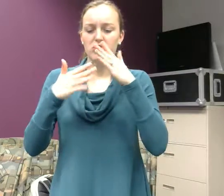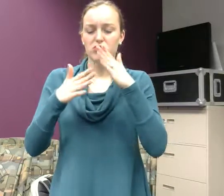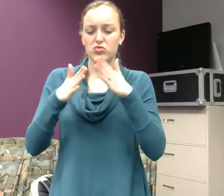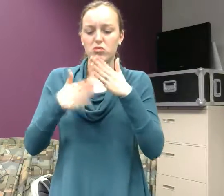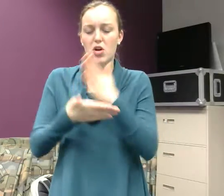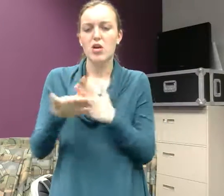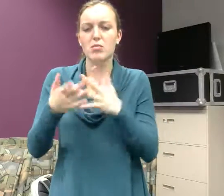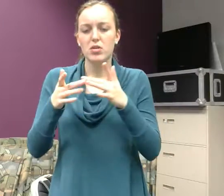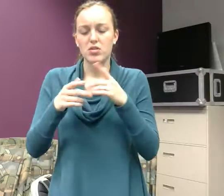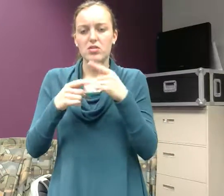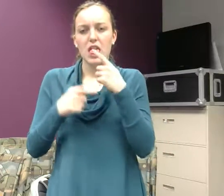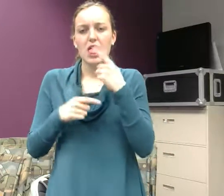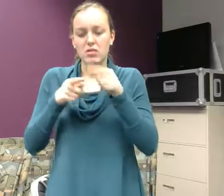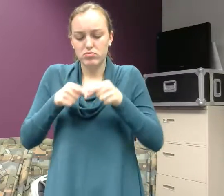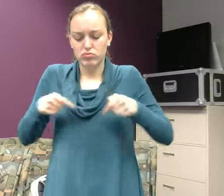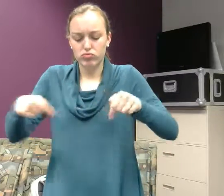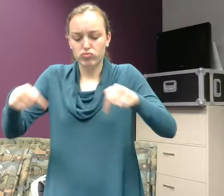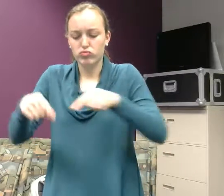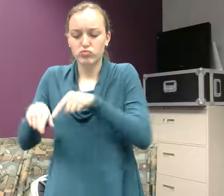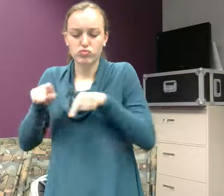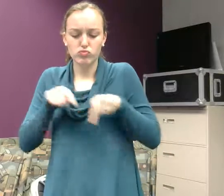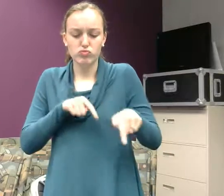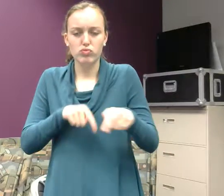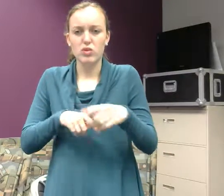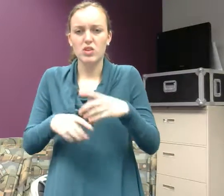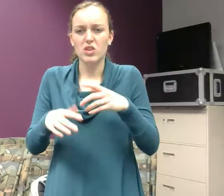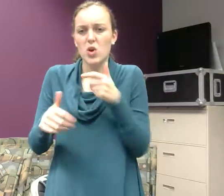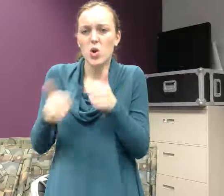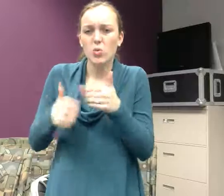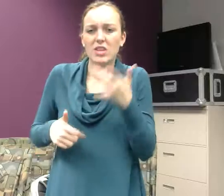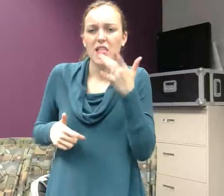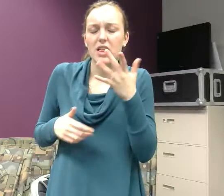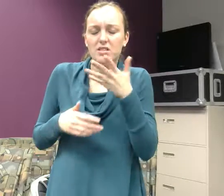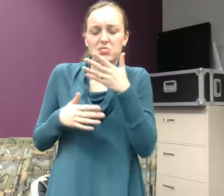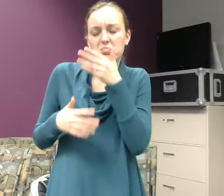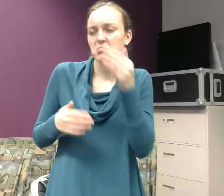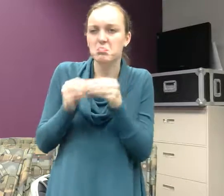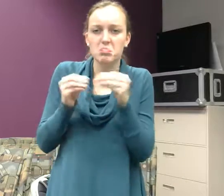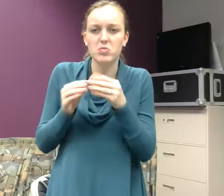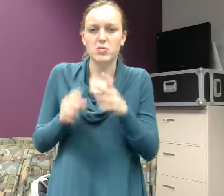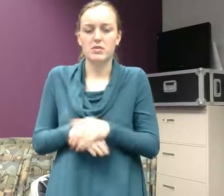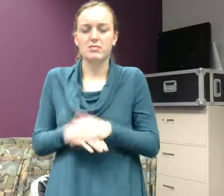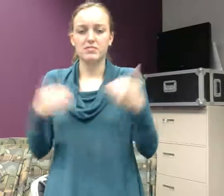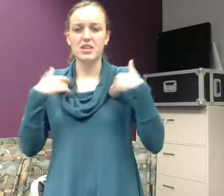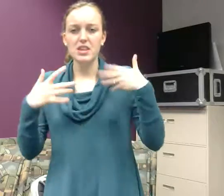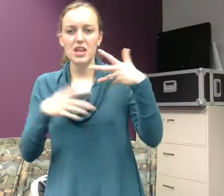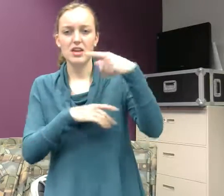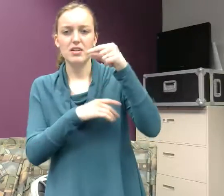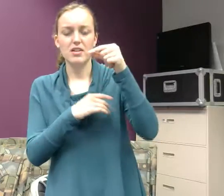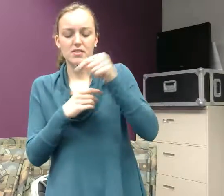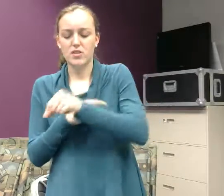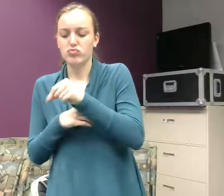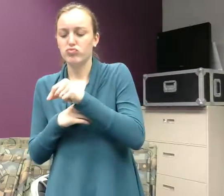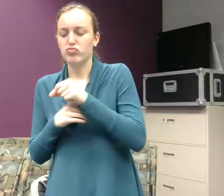really notice that you taste things more intensely. So we're going to use a Q-tip and 4 solutions. The solutions will